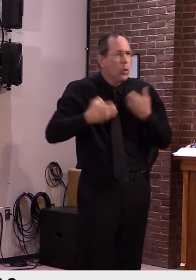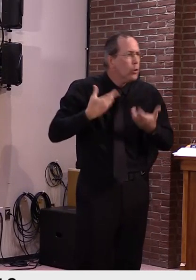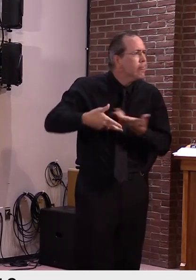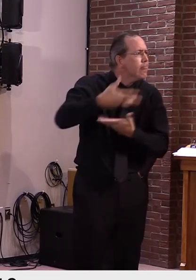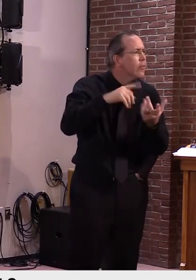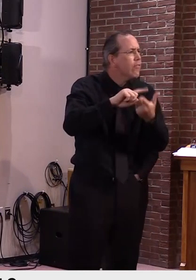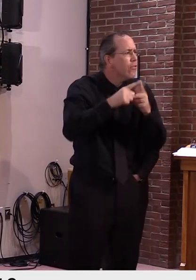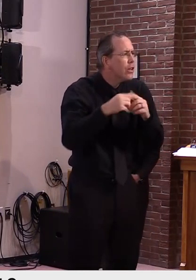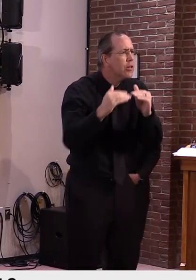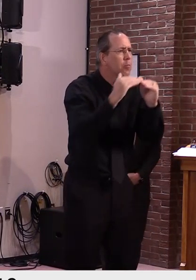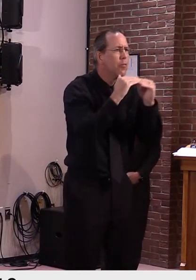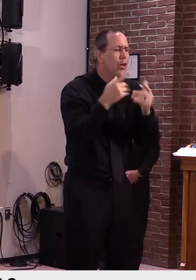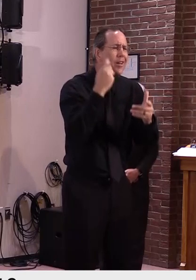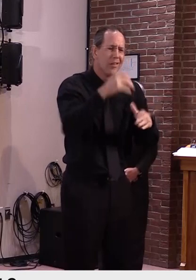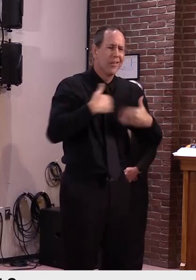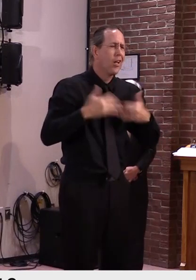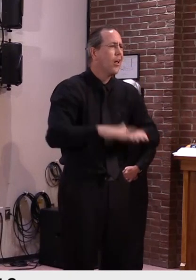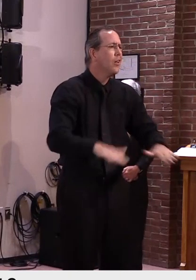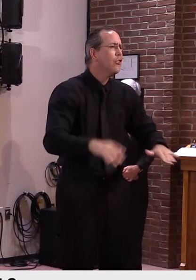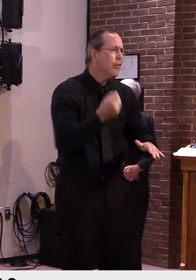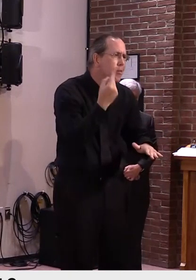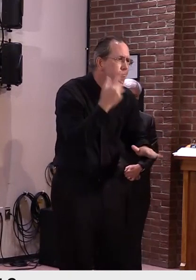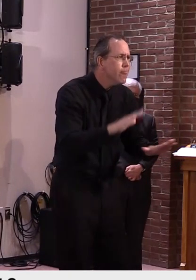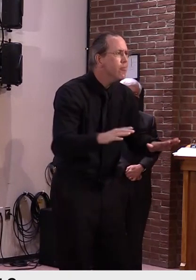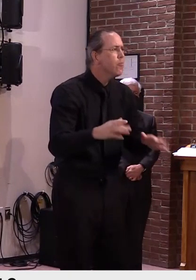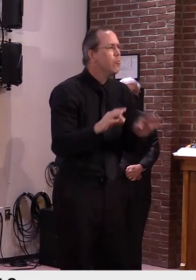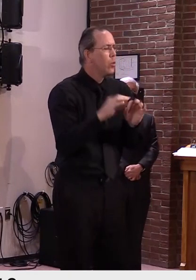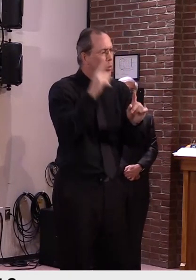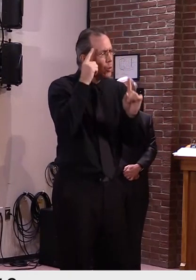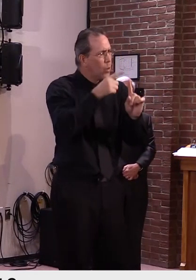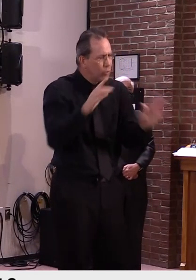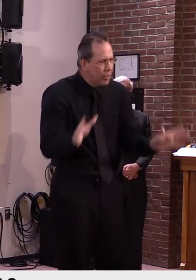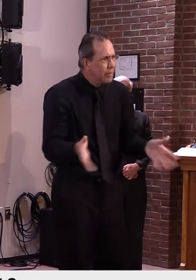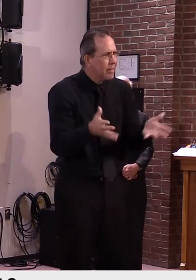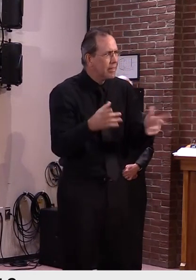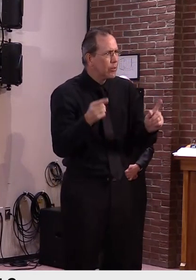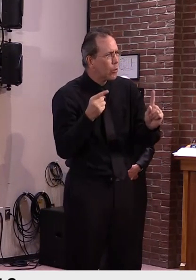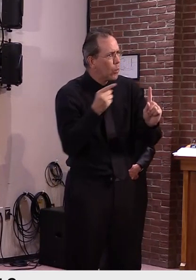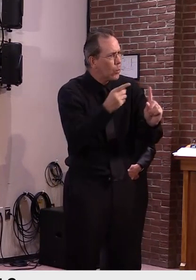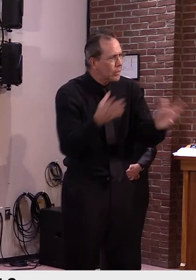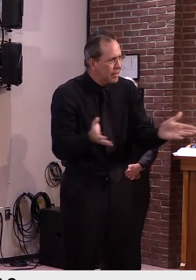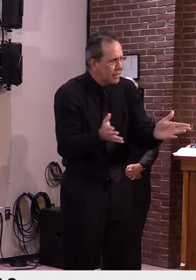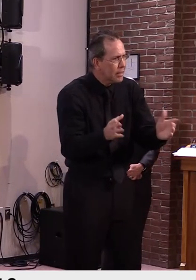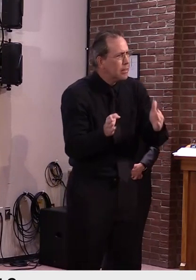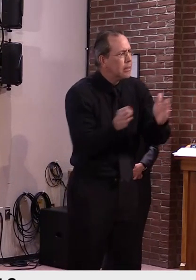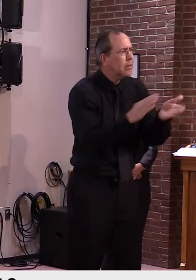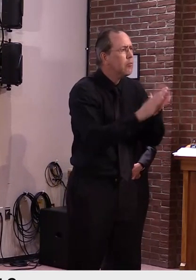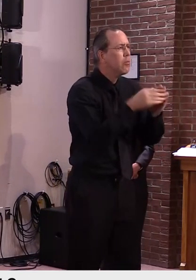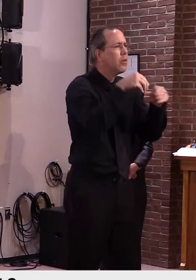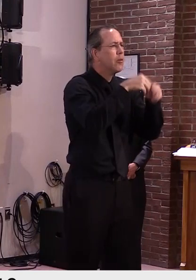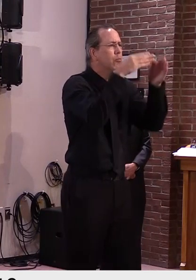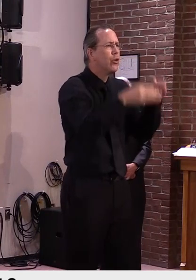instruction while the conditions are optimal to do so. Moving to step three will give schools additional flexibility to